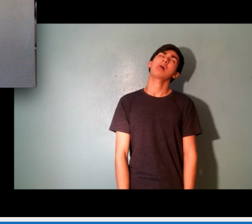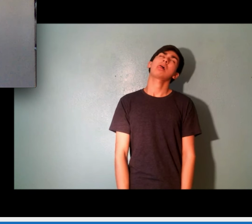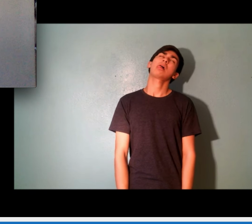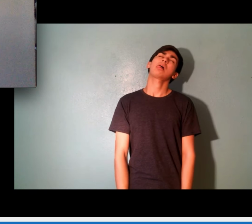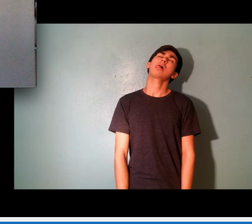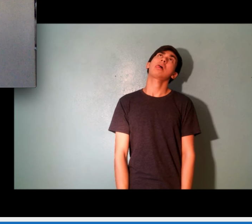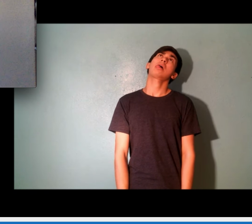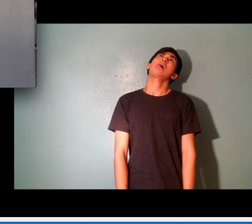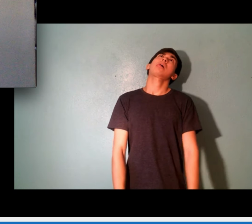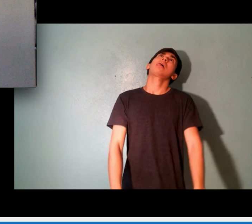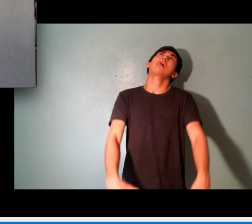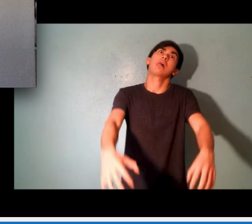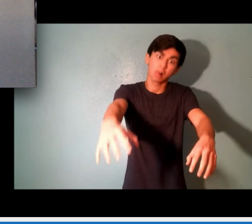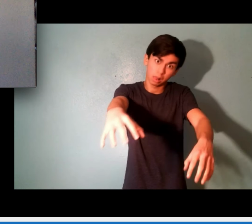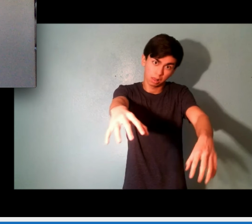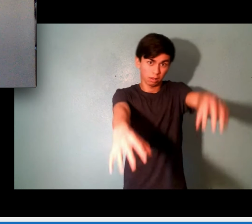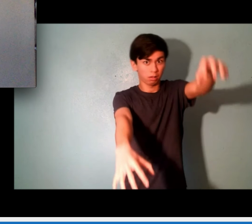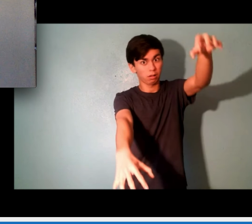A dead person.